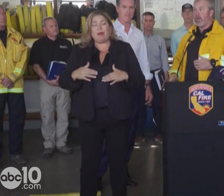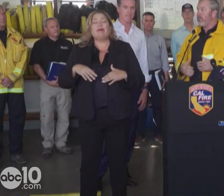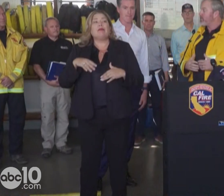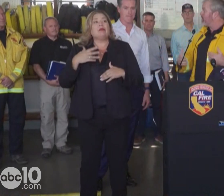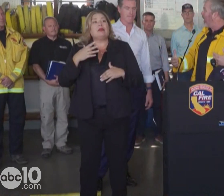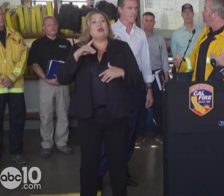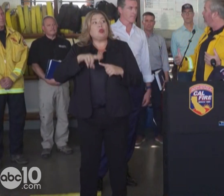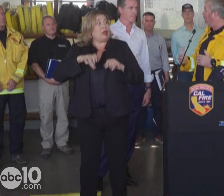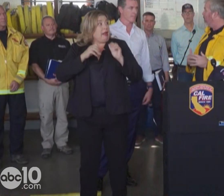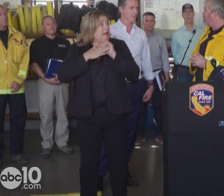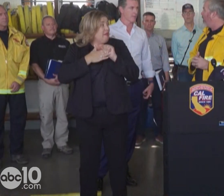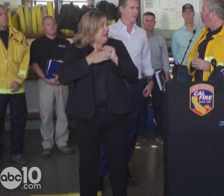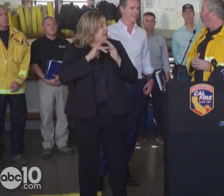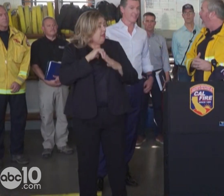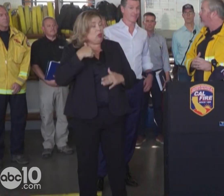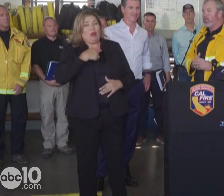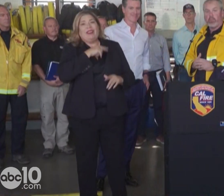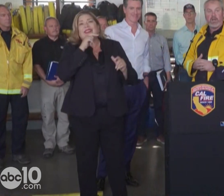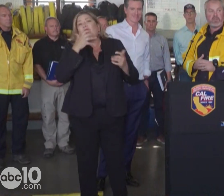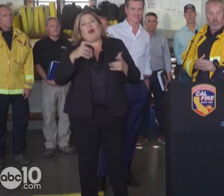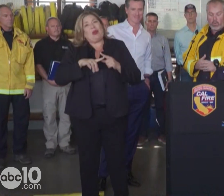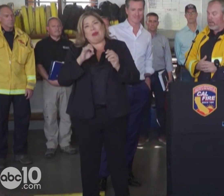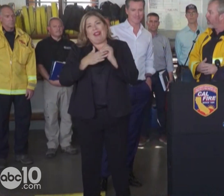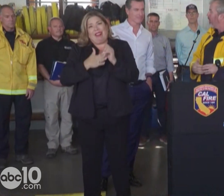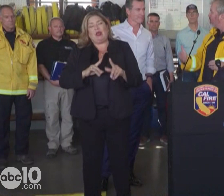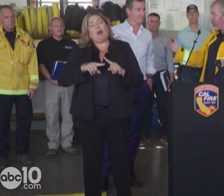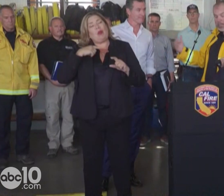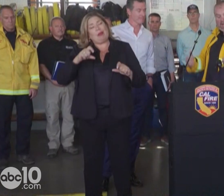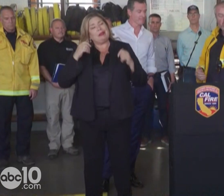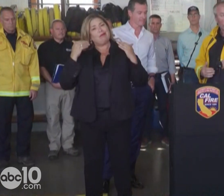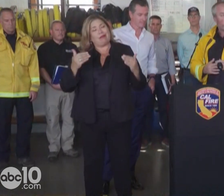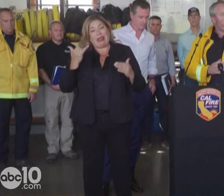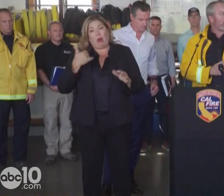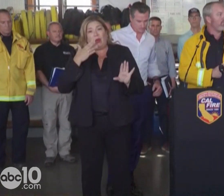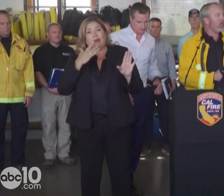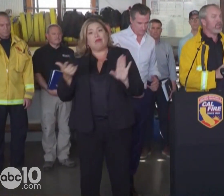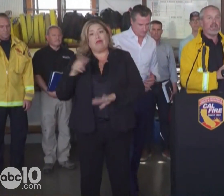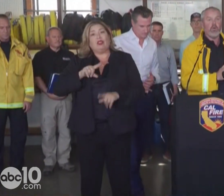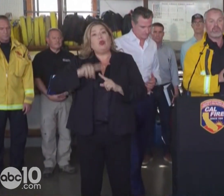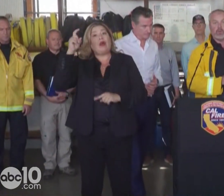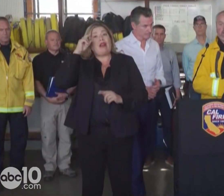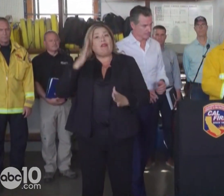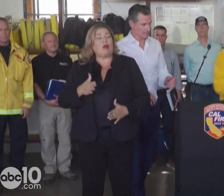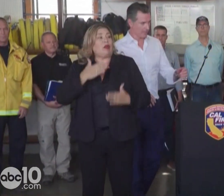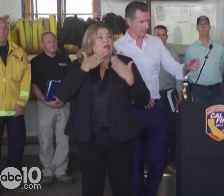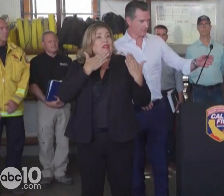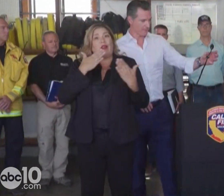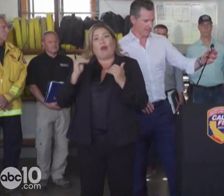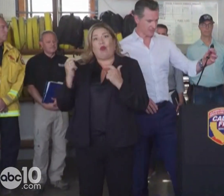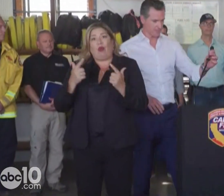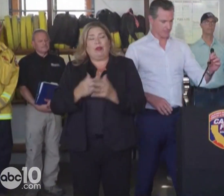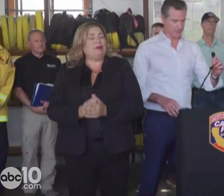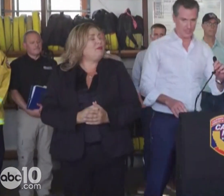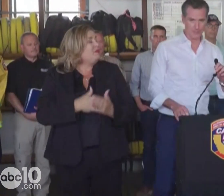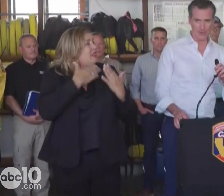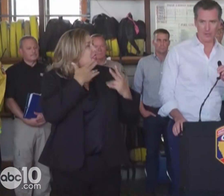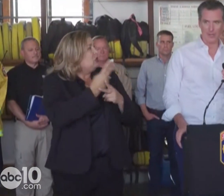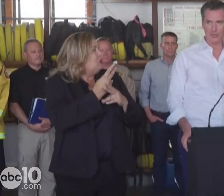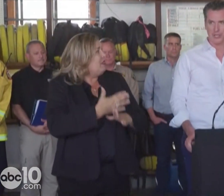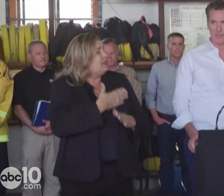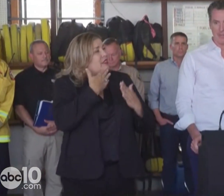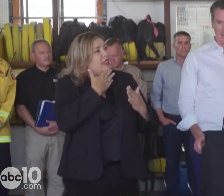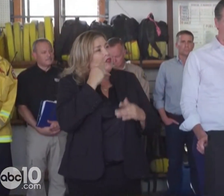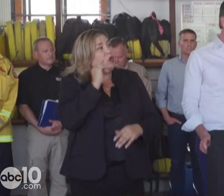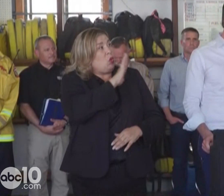issue that none of us decide to be leaders on, but we have to embrace and go with. So I'm going to pass it on over to the governor, and thank you all so much. Thank you, Supervisor. And thanks for